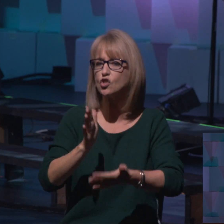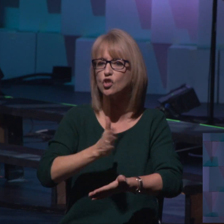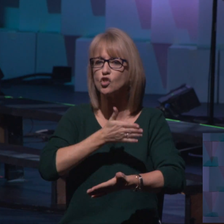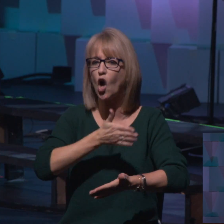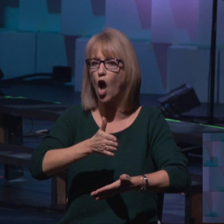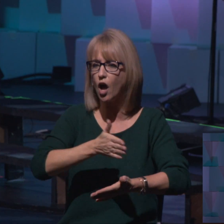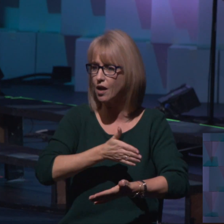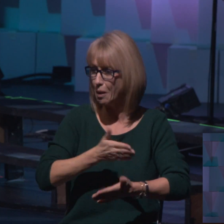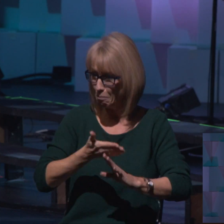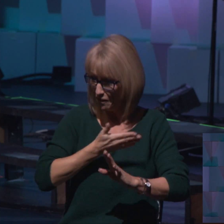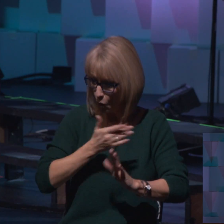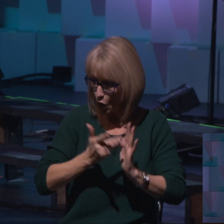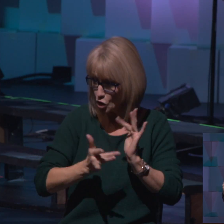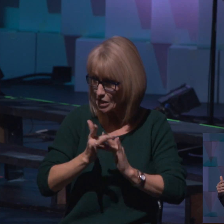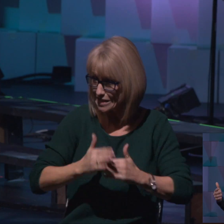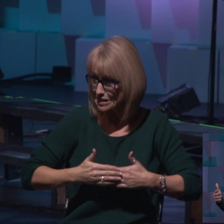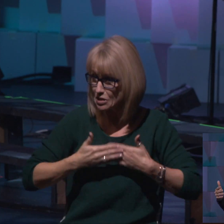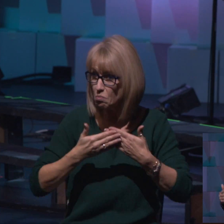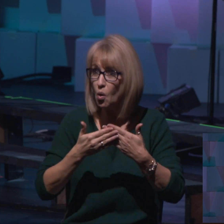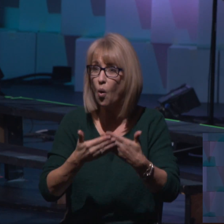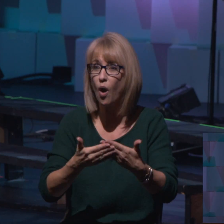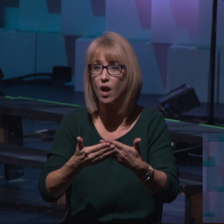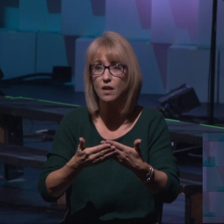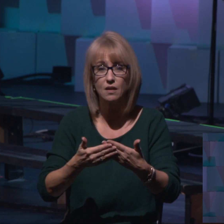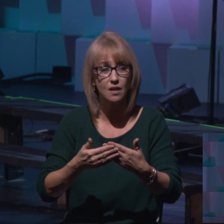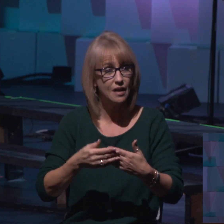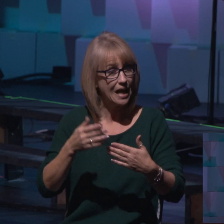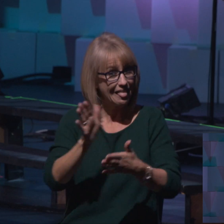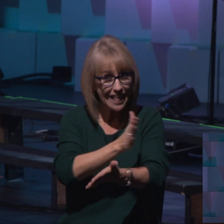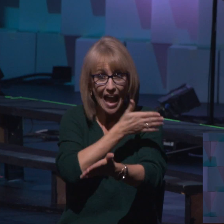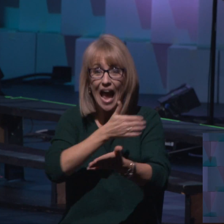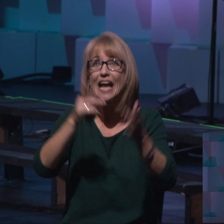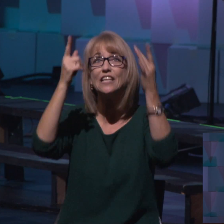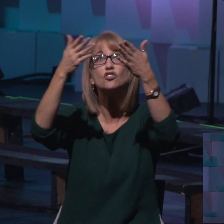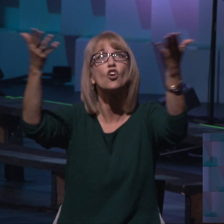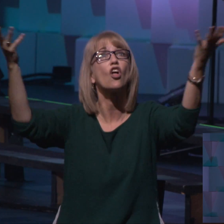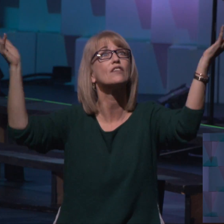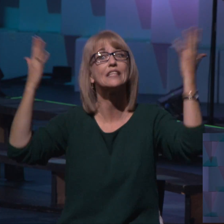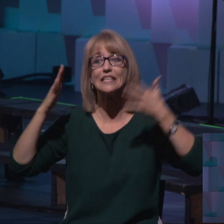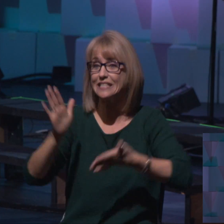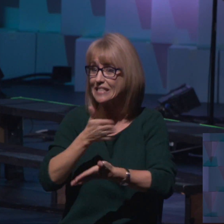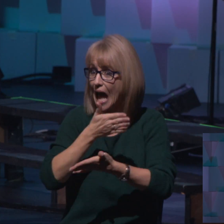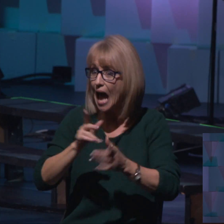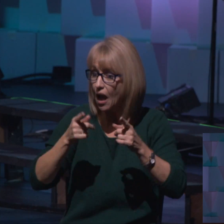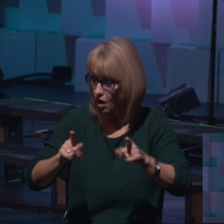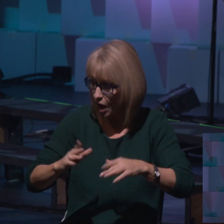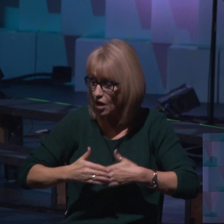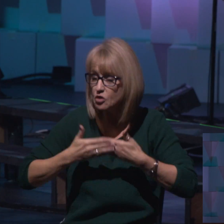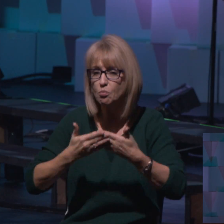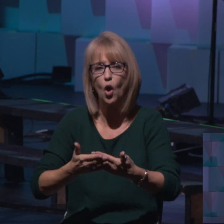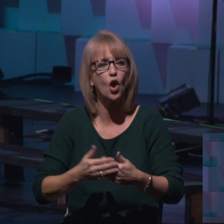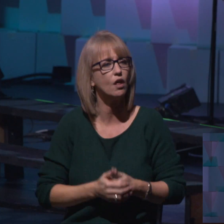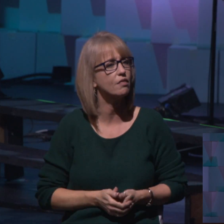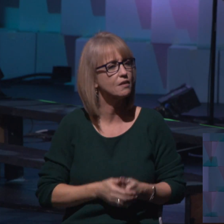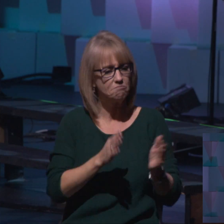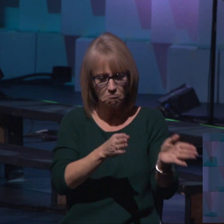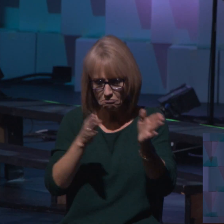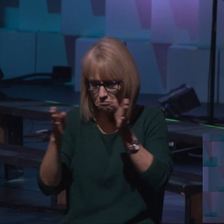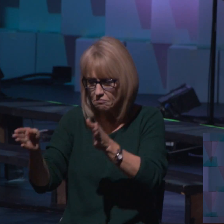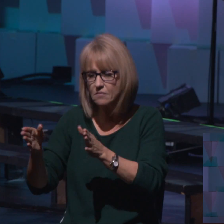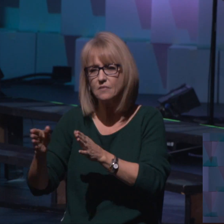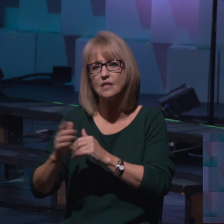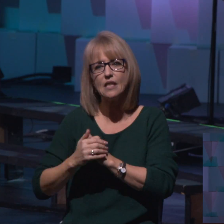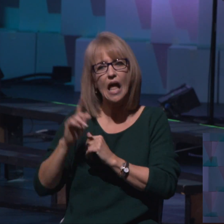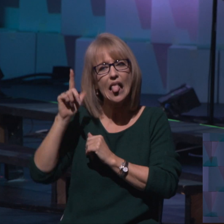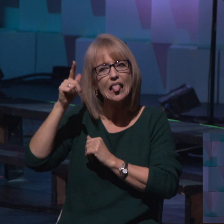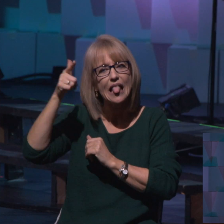actually before Jesus was born. The angels sang at his birth. And then we see Simeon, the old prophet, singing